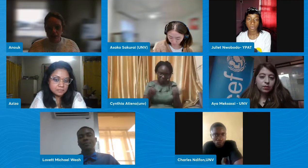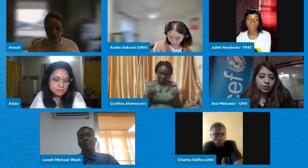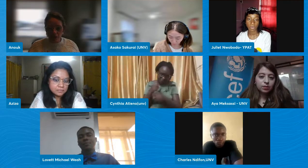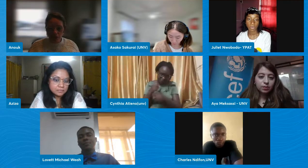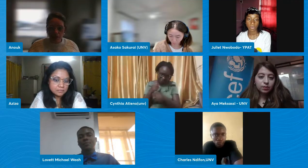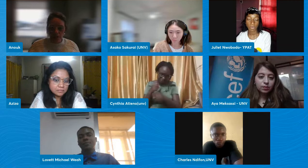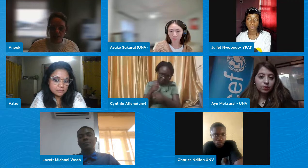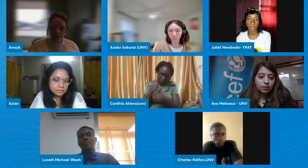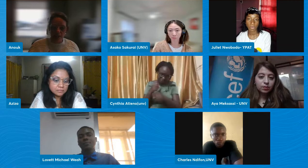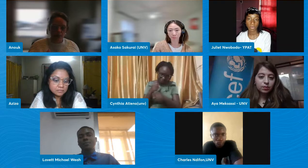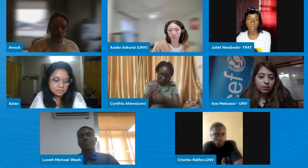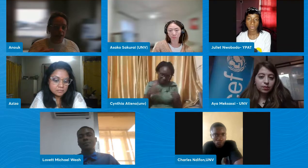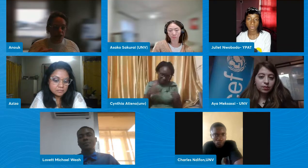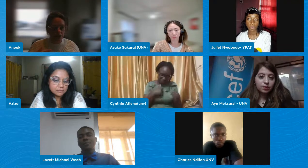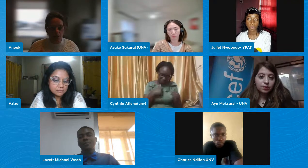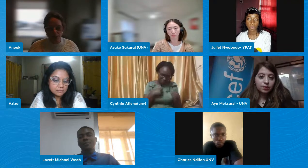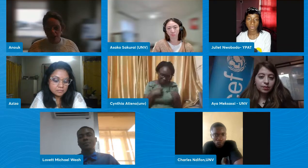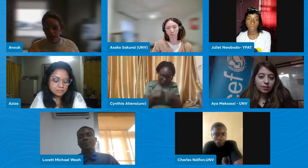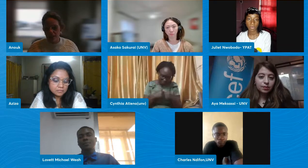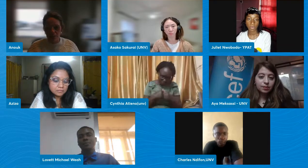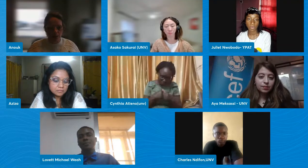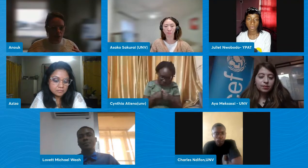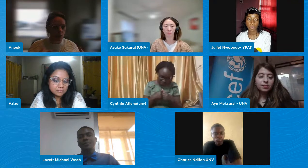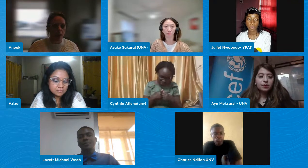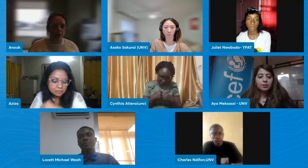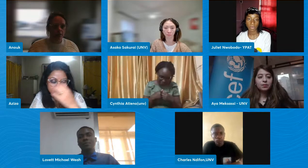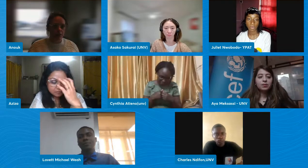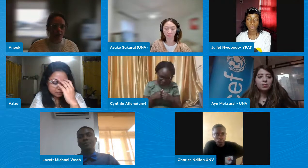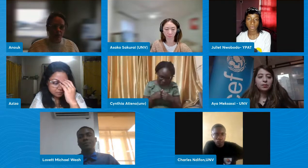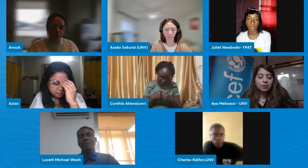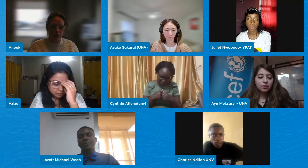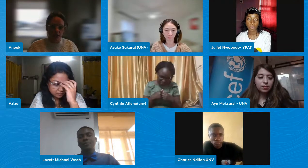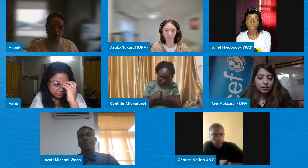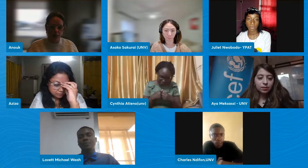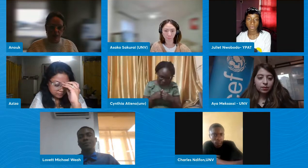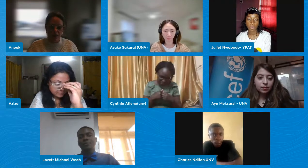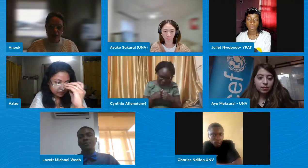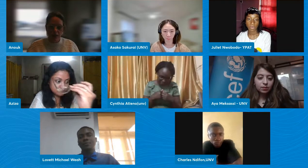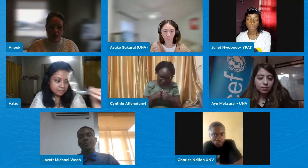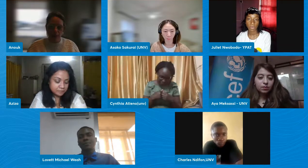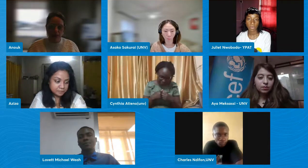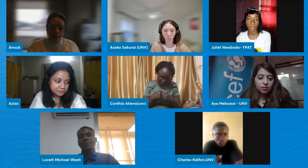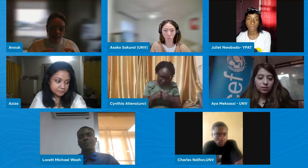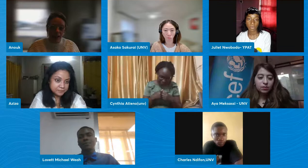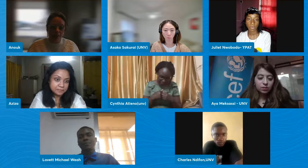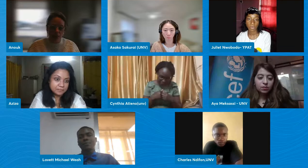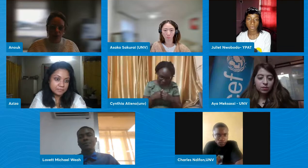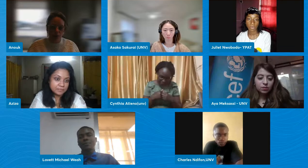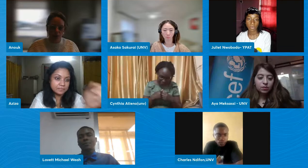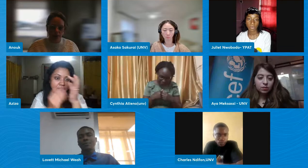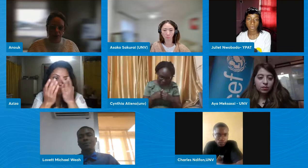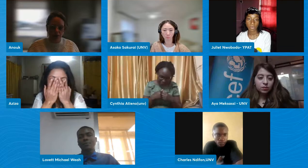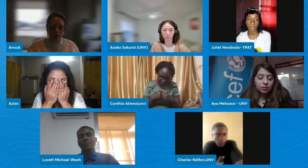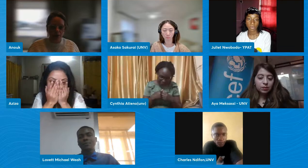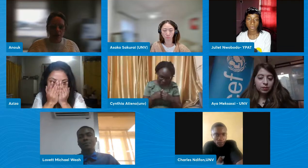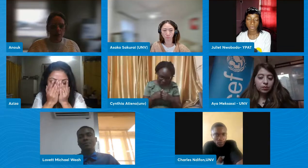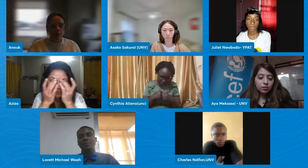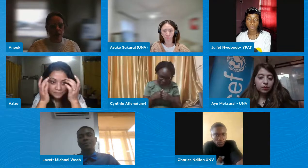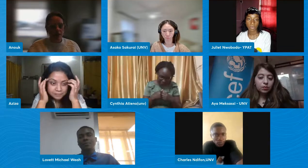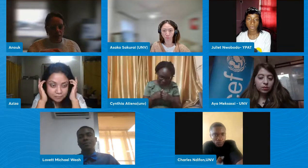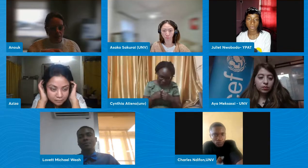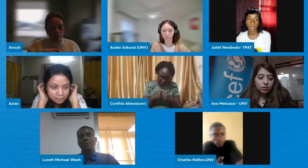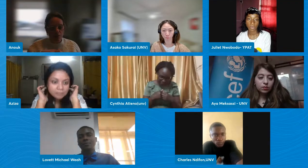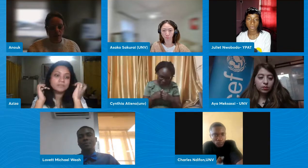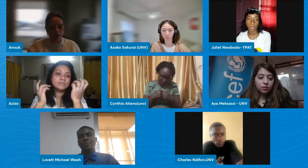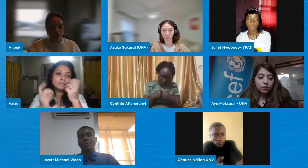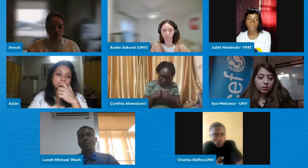at induction loop systems, high adjustable desks. There's all kinds of interventions that we take at the own operations. But